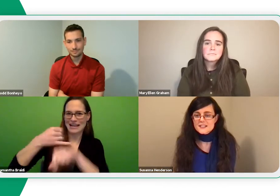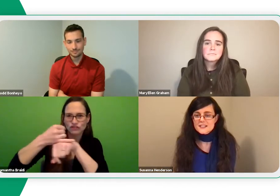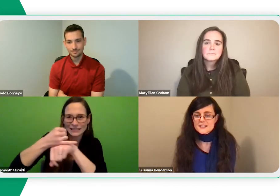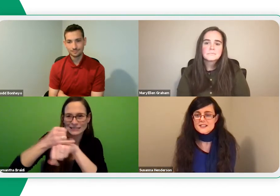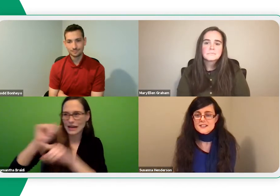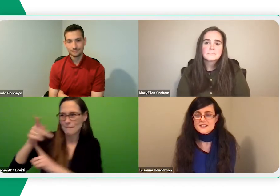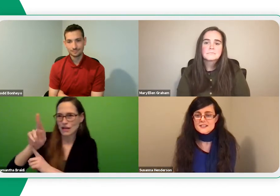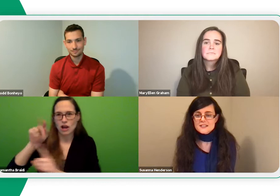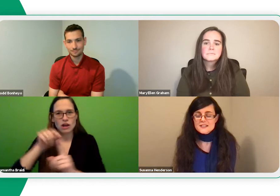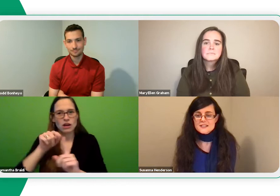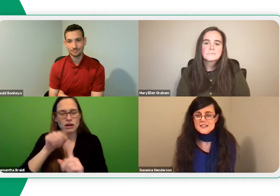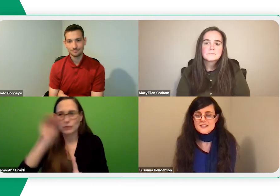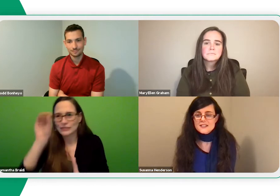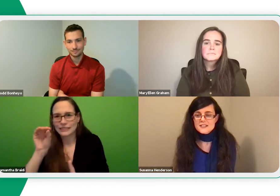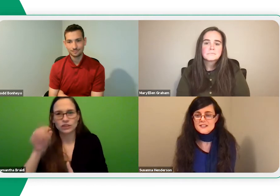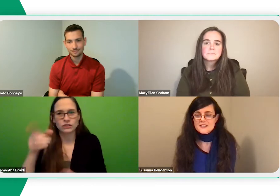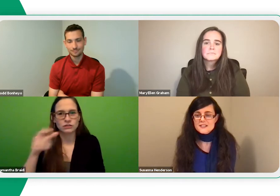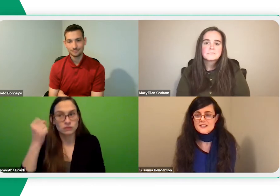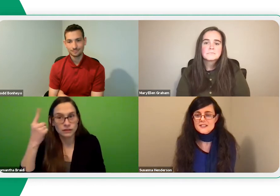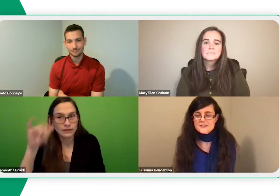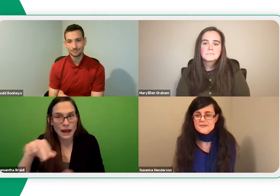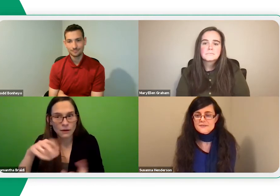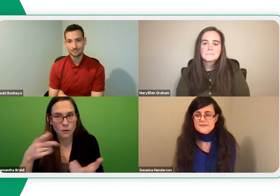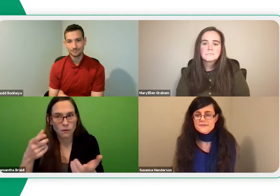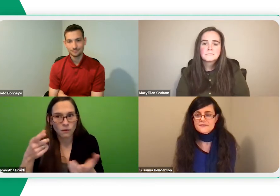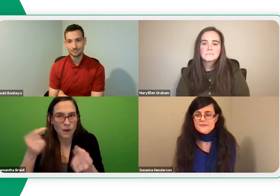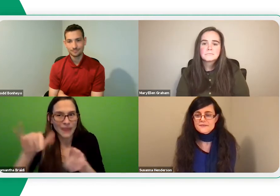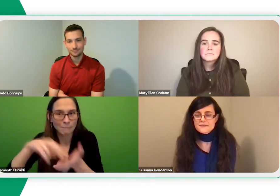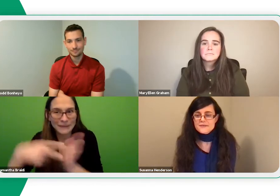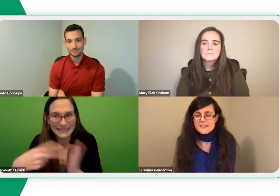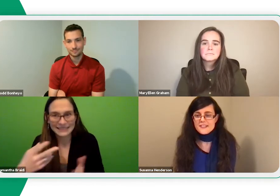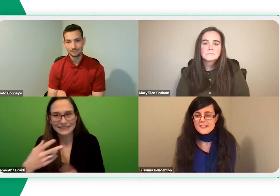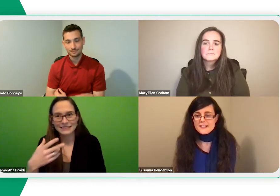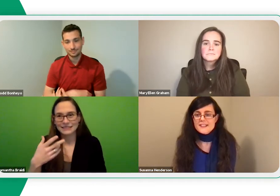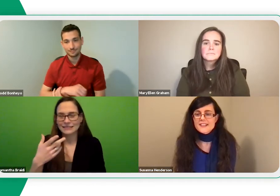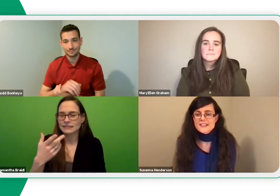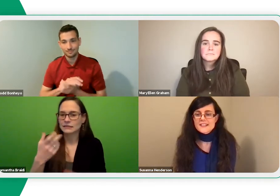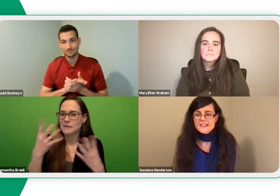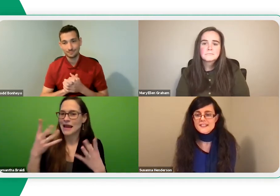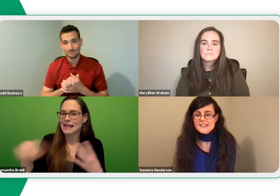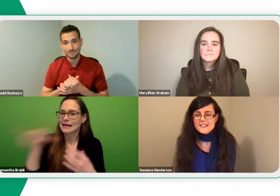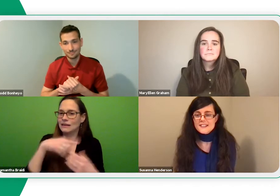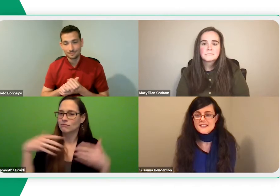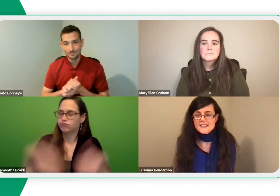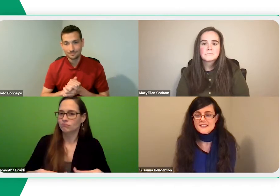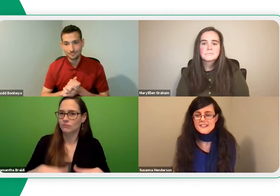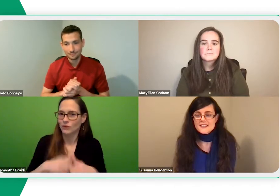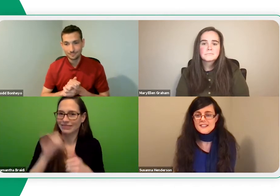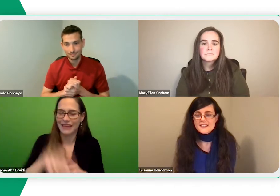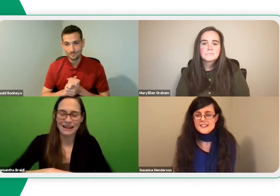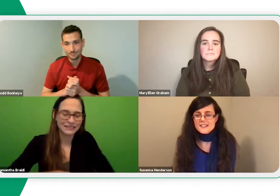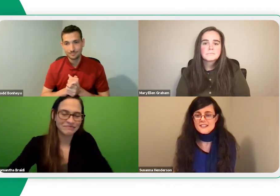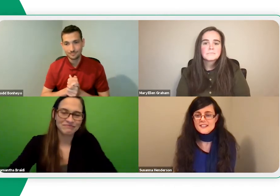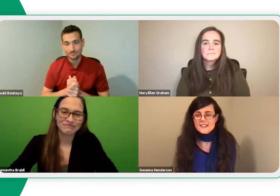payments. So it was a little shocking to them, right? APR, annual percentage rate, has to do with interest. And if they don't even understand what